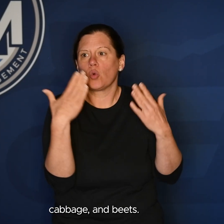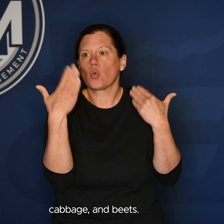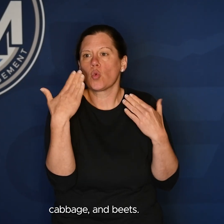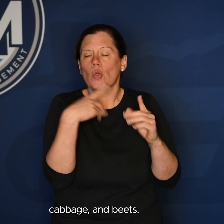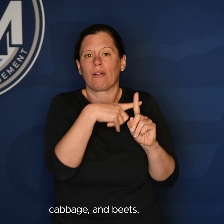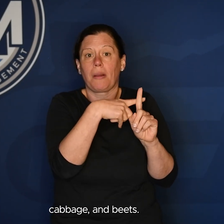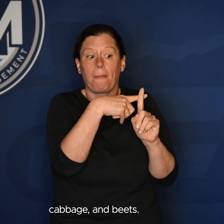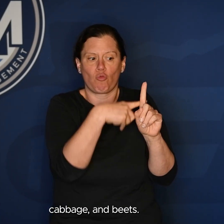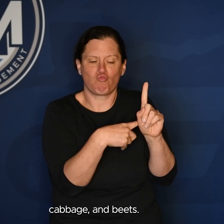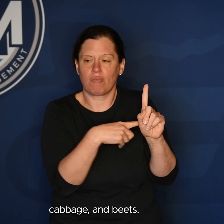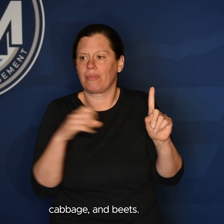beets.